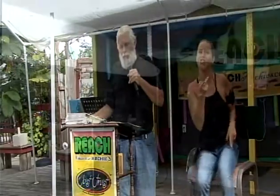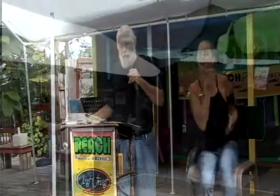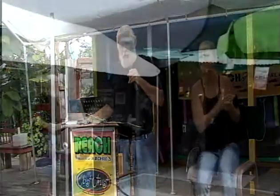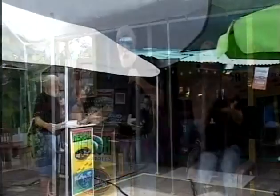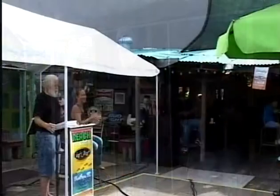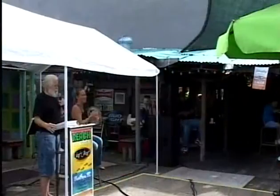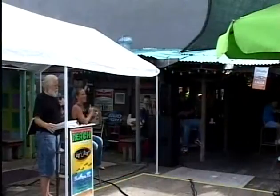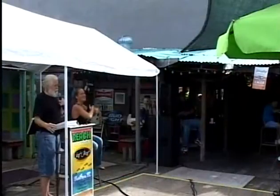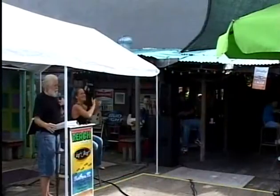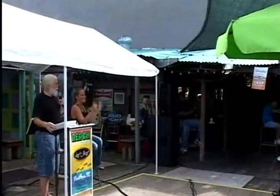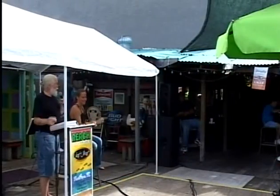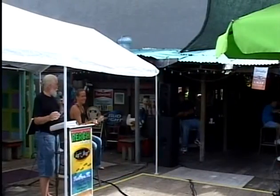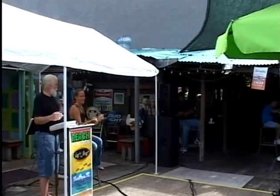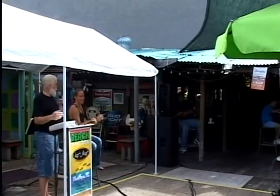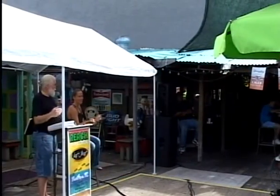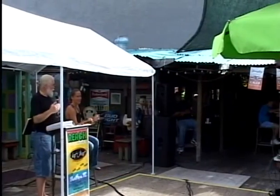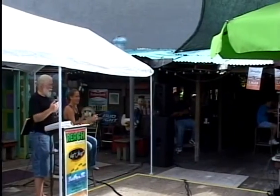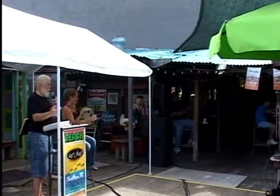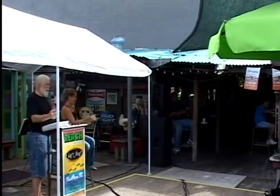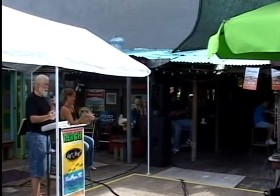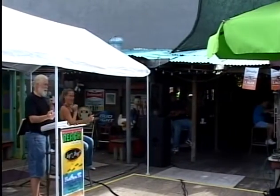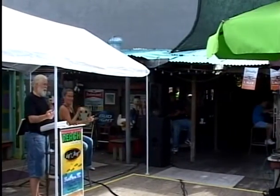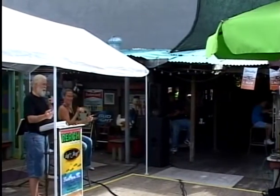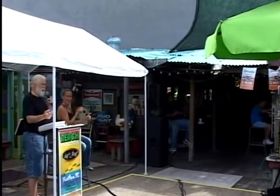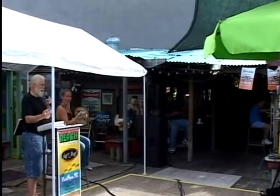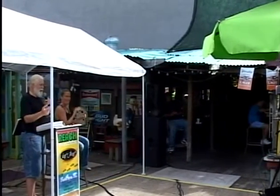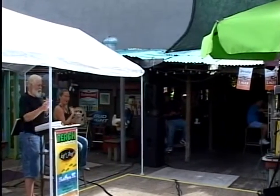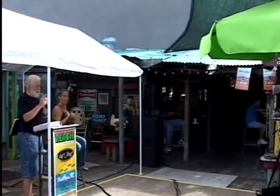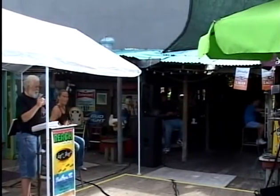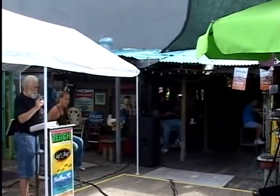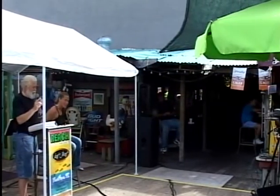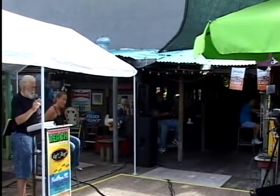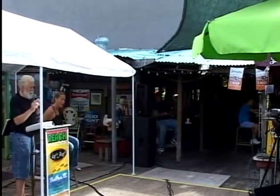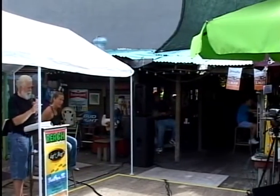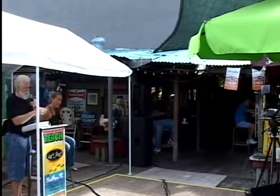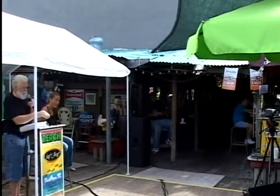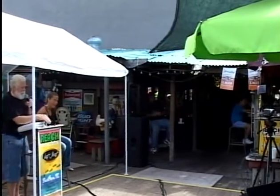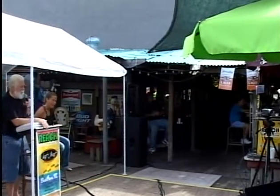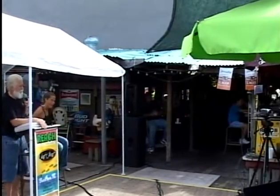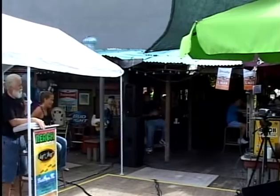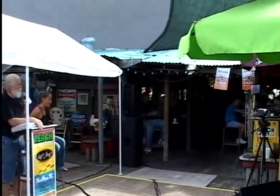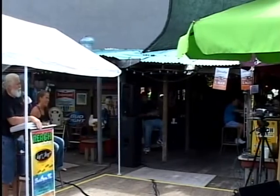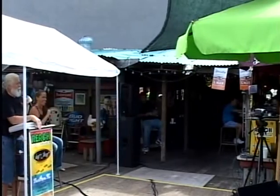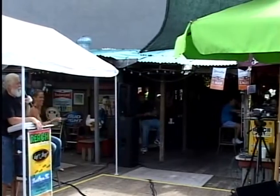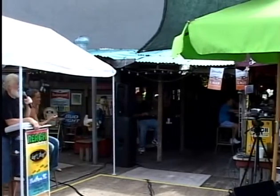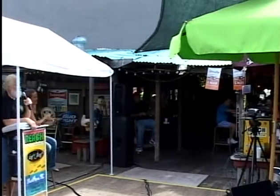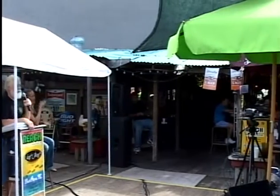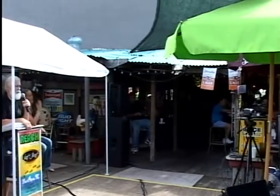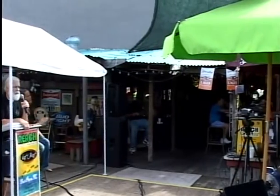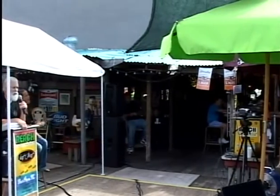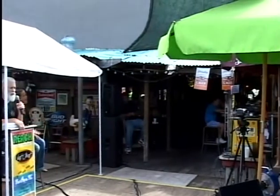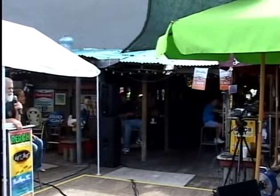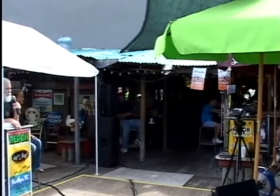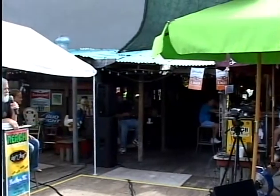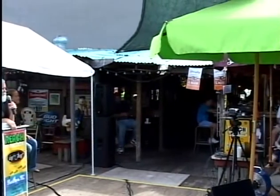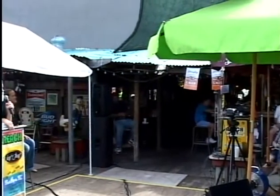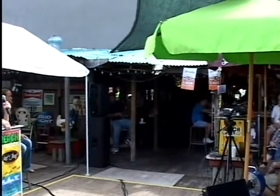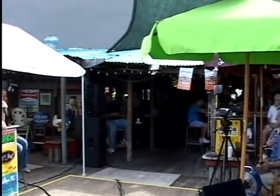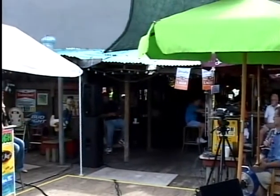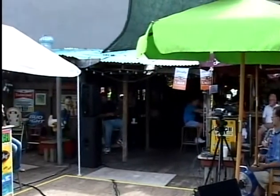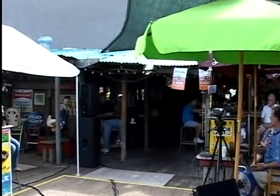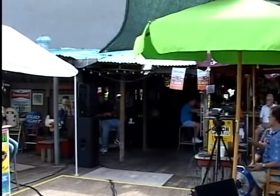The new believers continued to learn from the apostles. Now, here's a problem that happened in the scriptures.